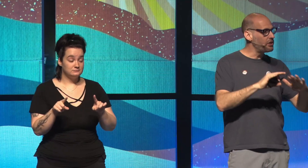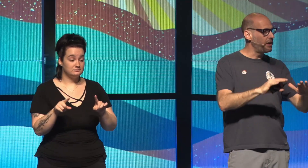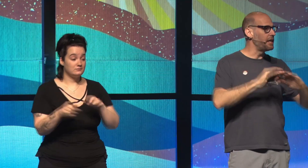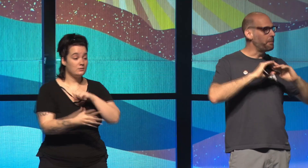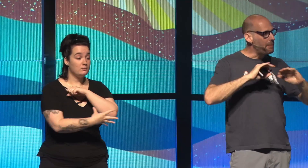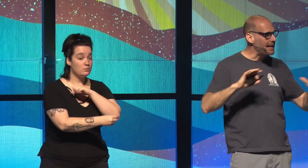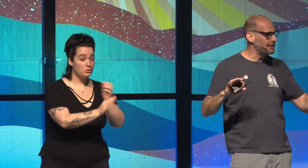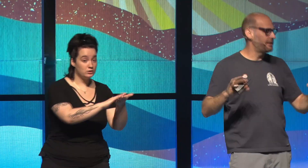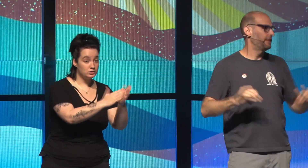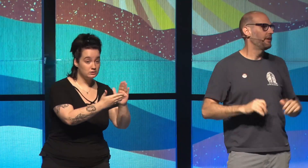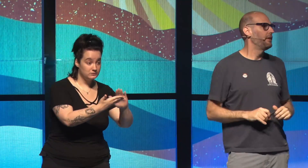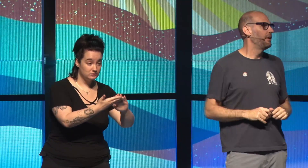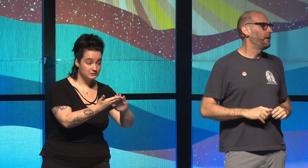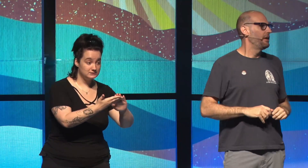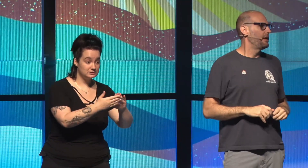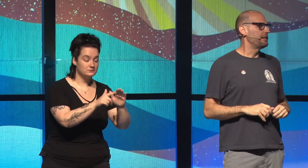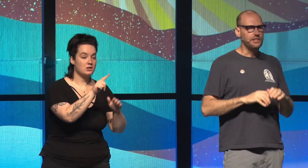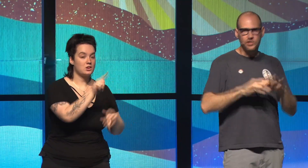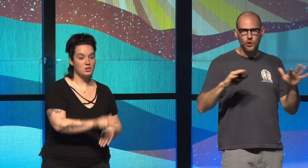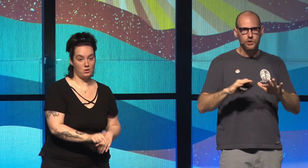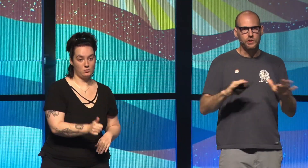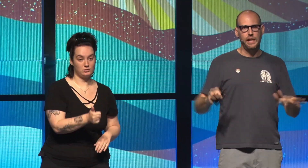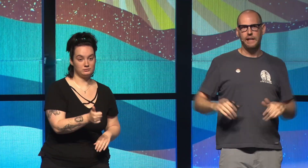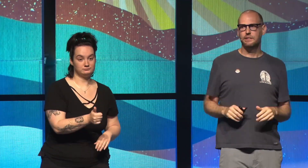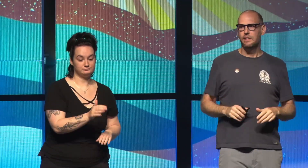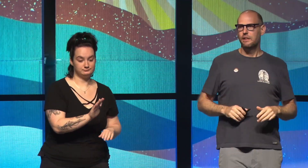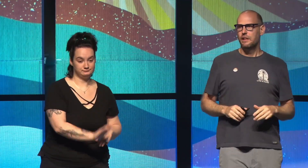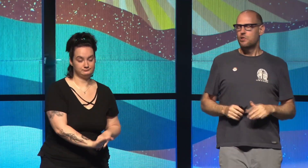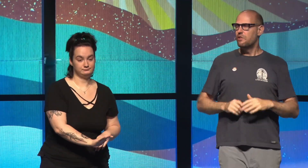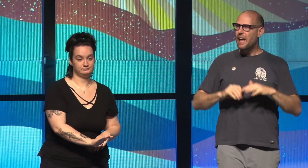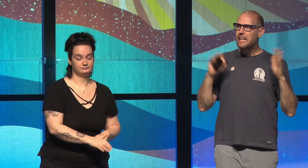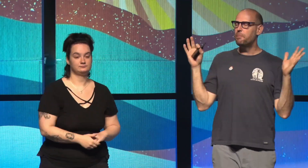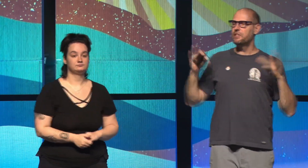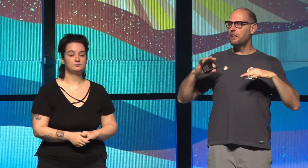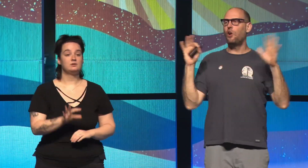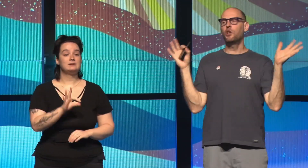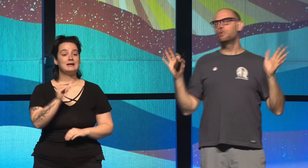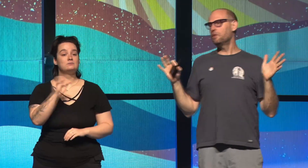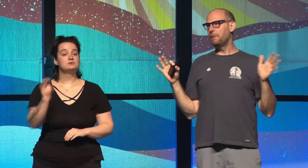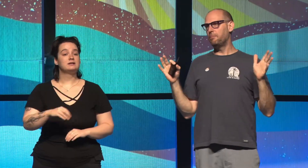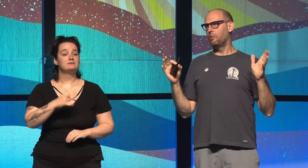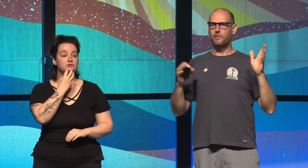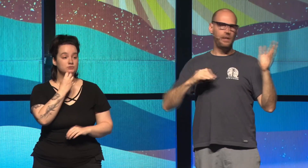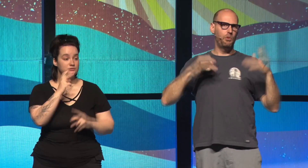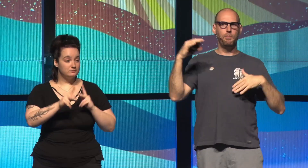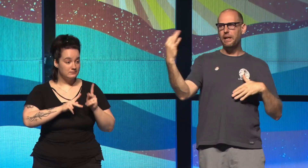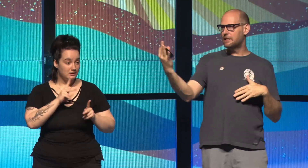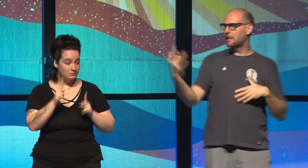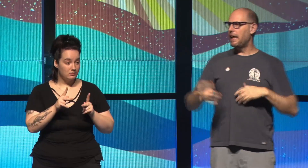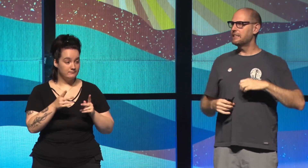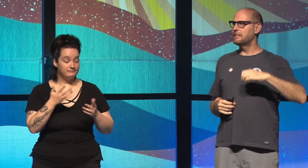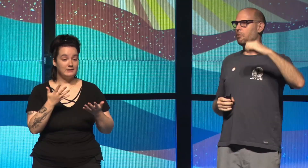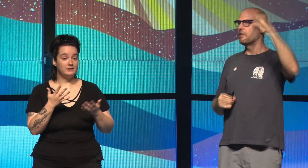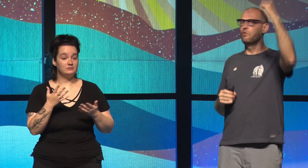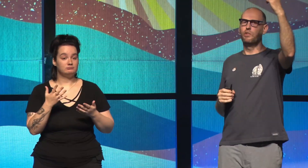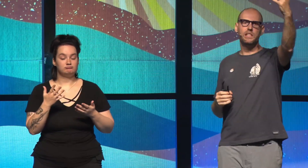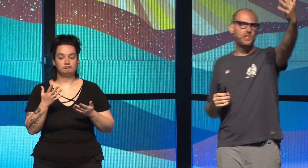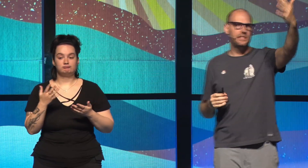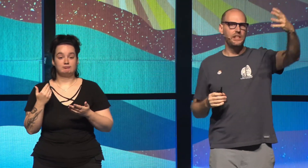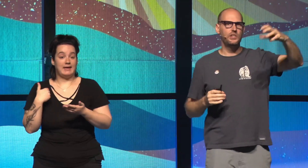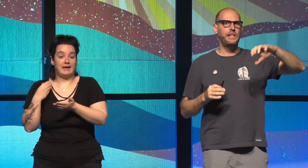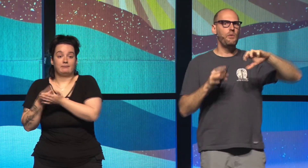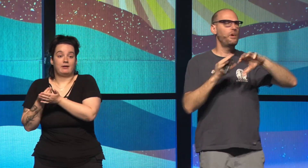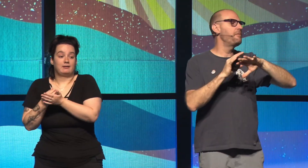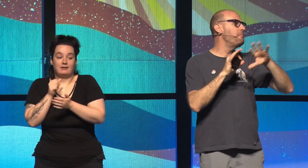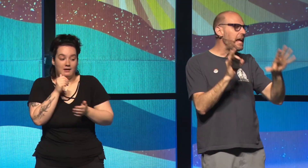a Mediterranean peasant as a social class. So 90% of all Jewish people, whether they were in the peasant class, they were in the